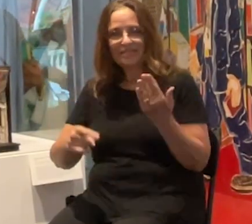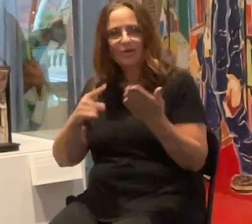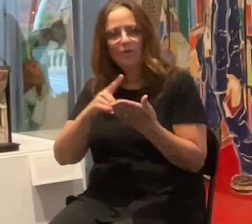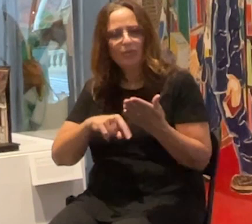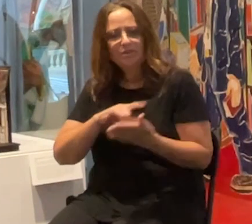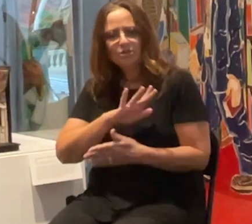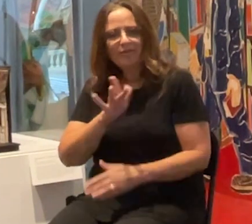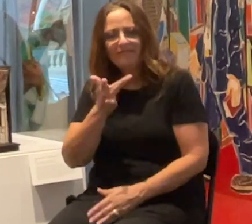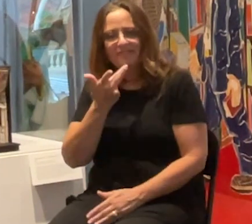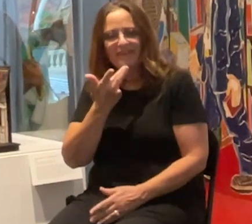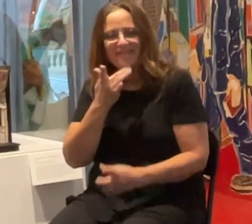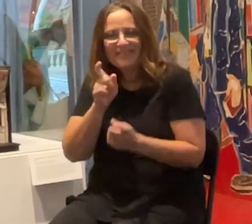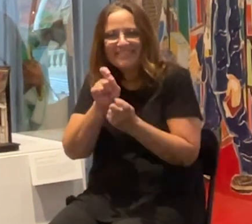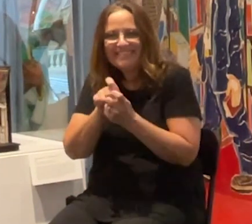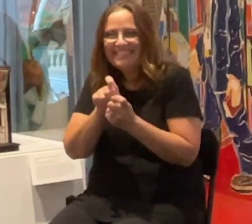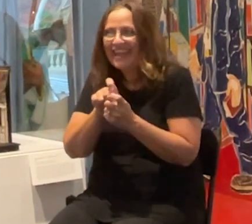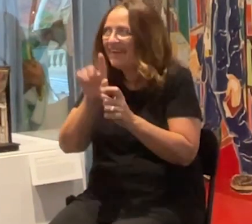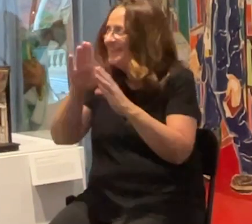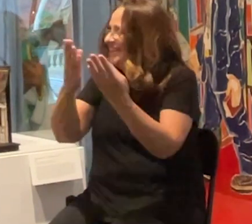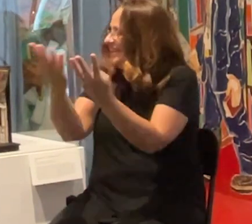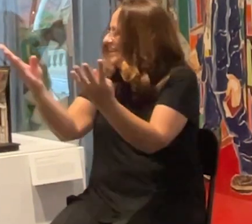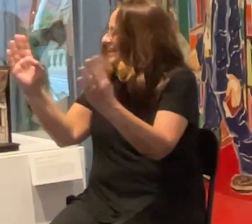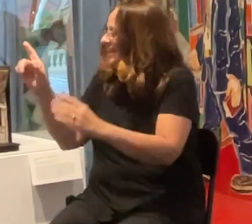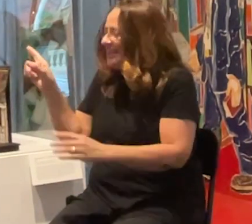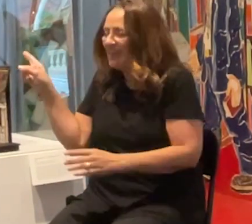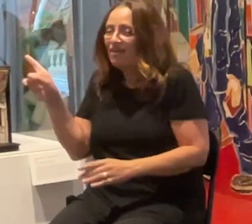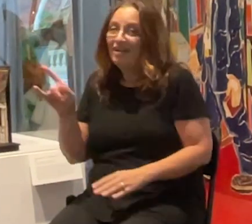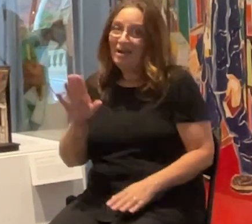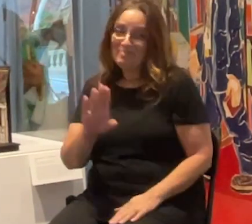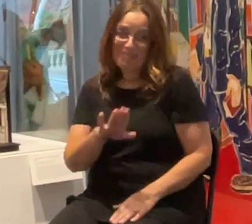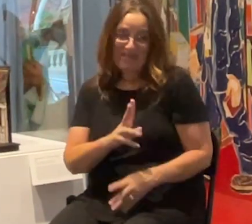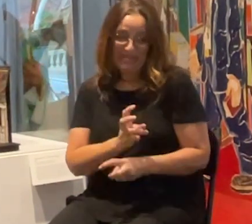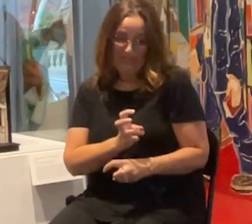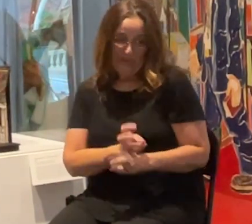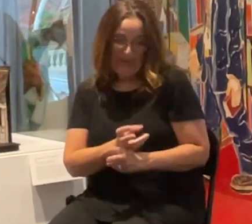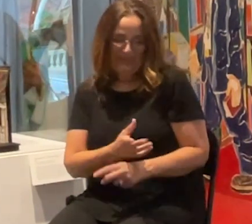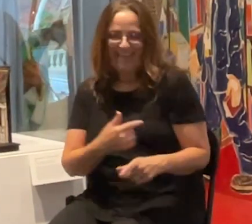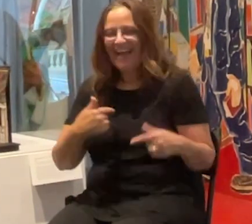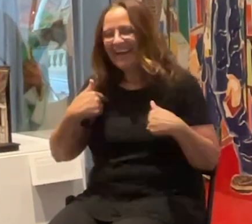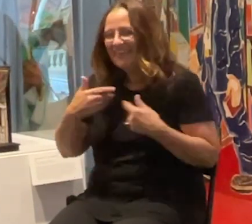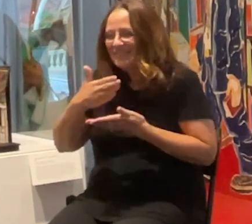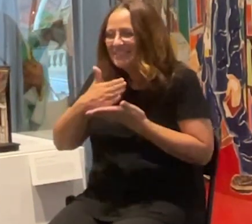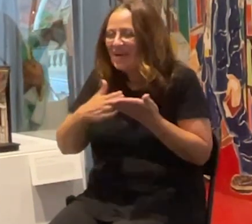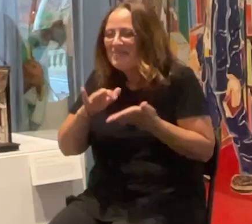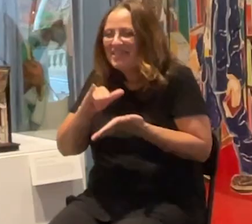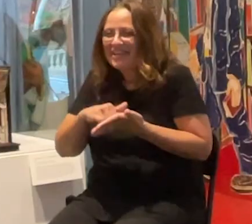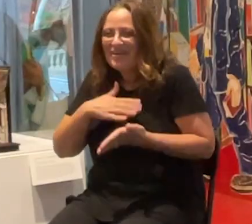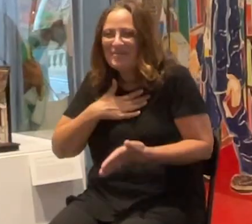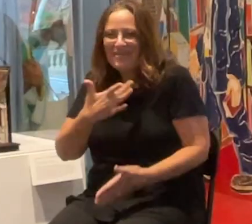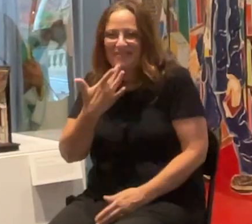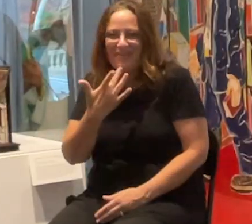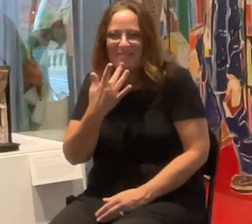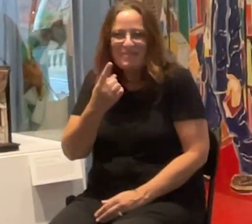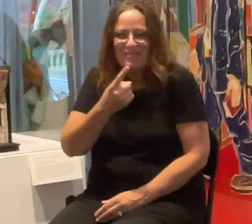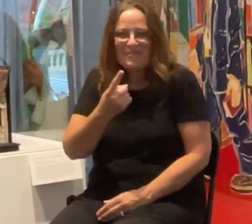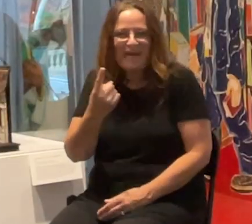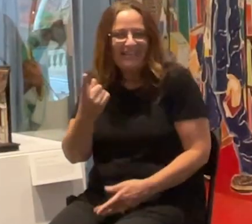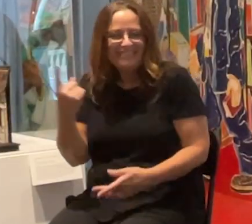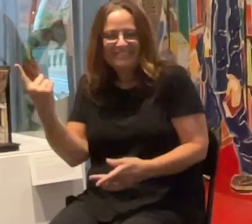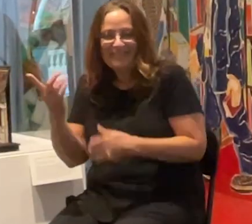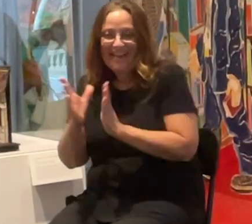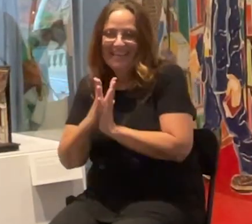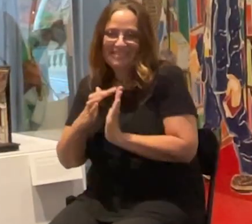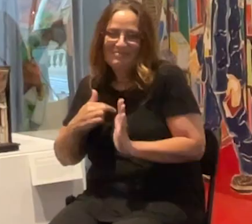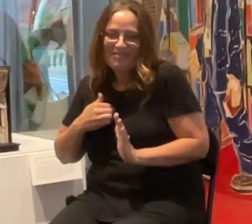in the bookstore? Although that could be a hard one. I mean, I have some, maybe one, if someone asks